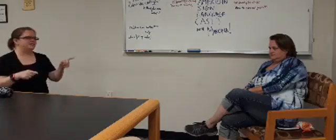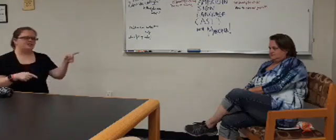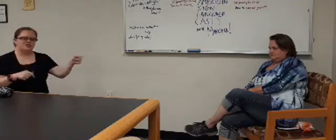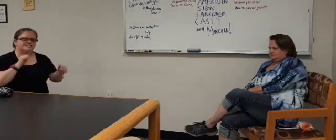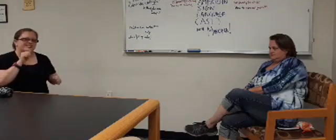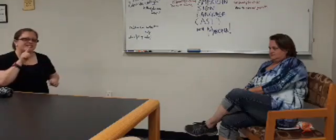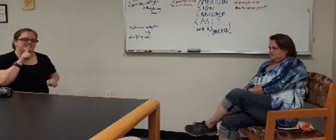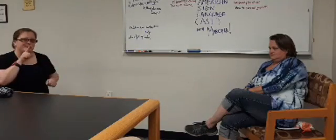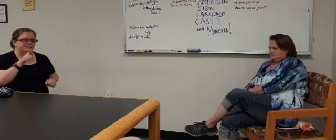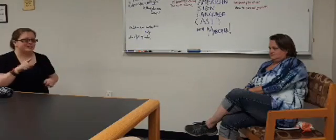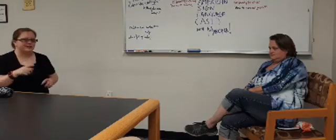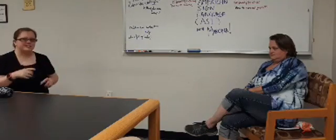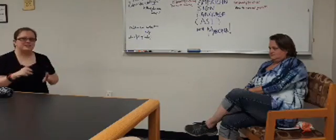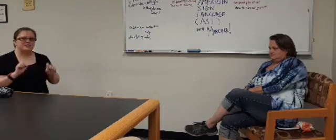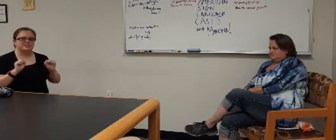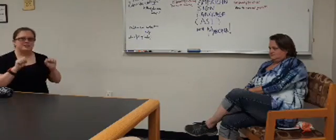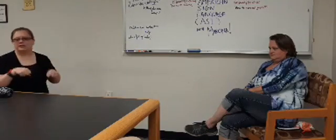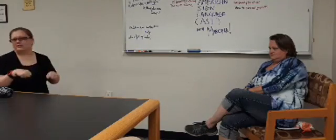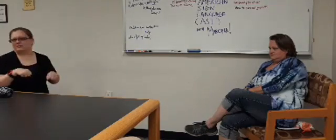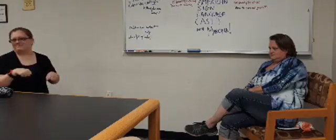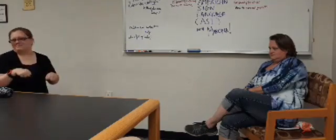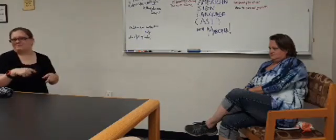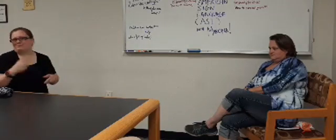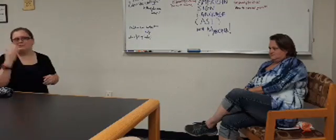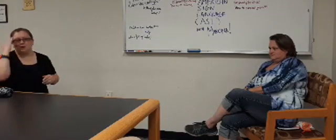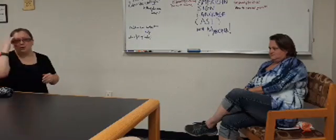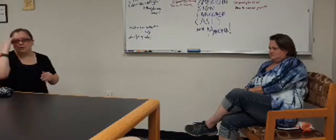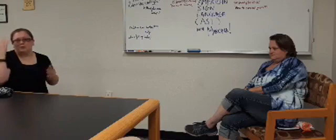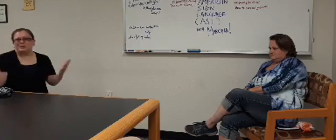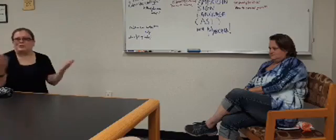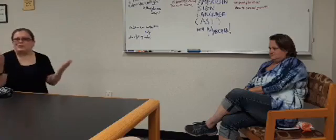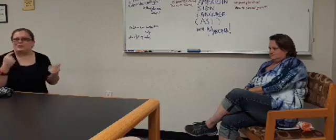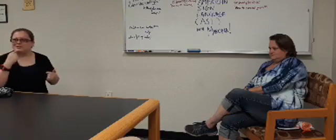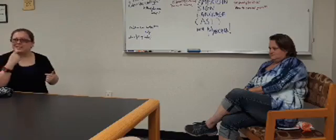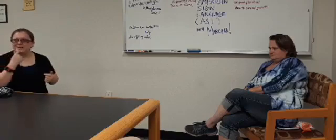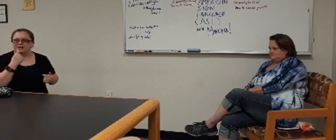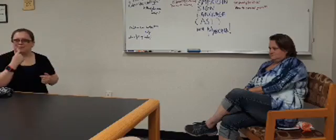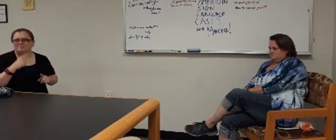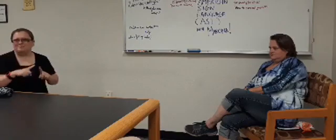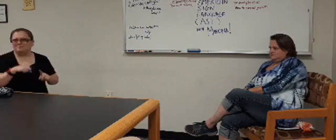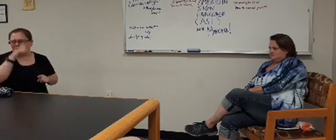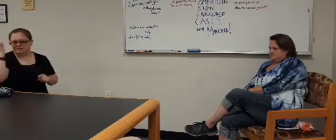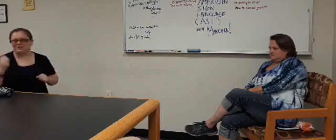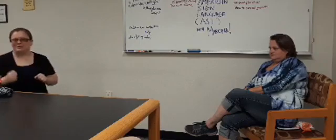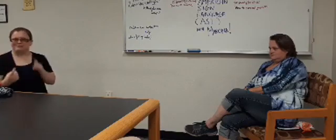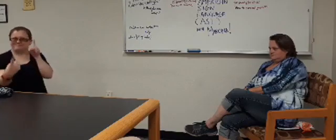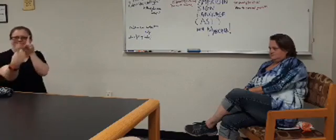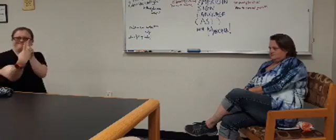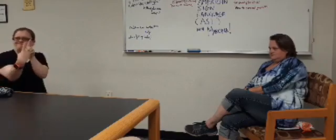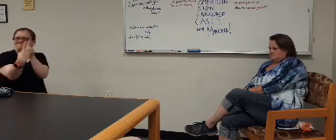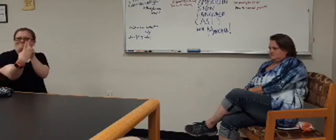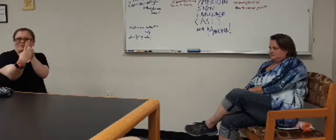she's not really gonna know what they're saying because they're not